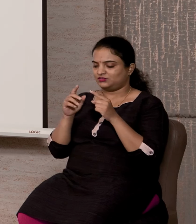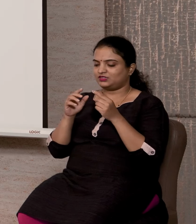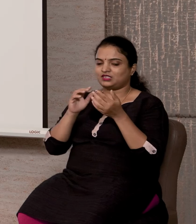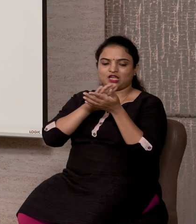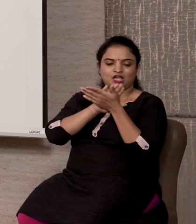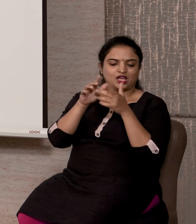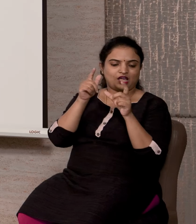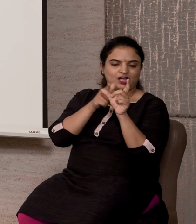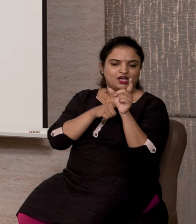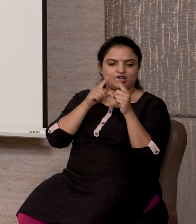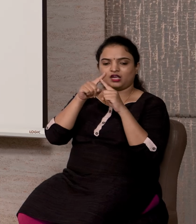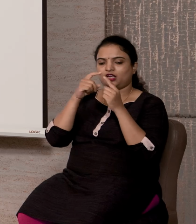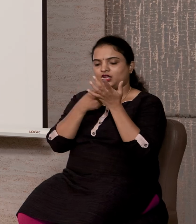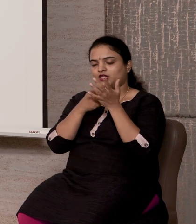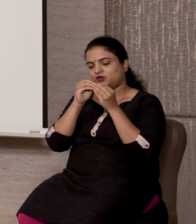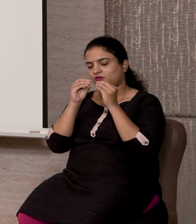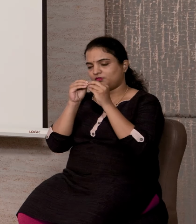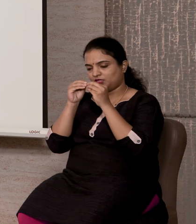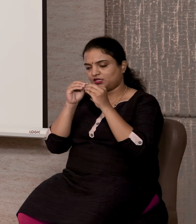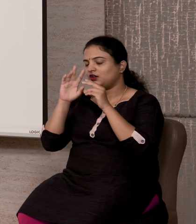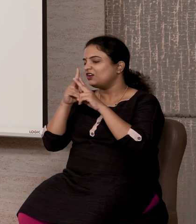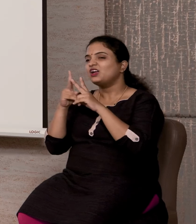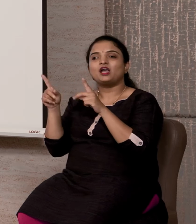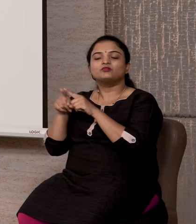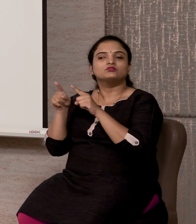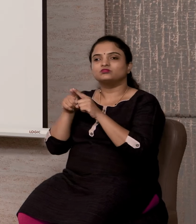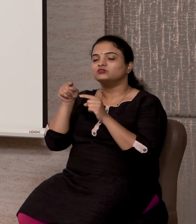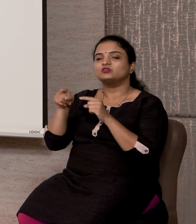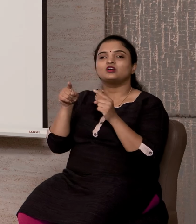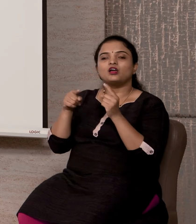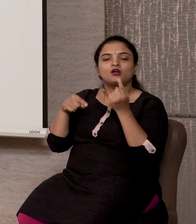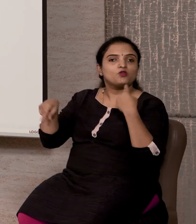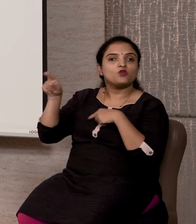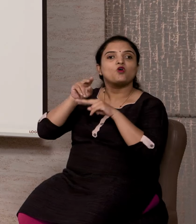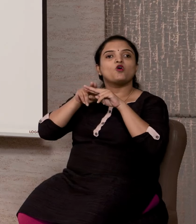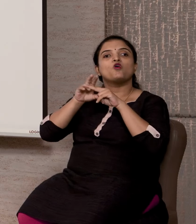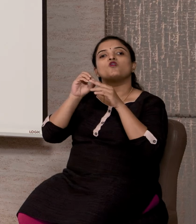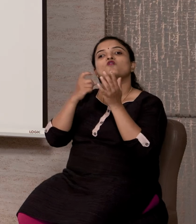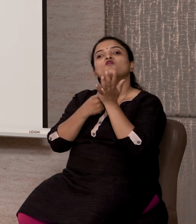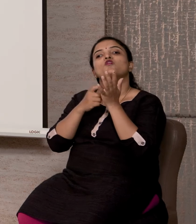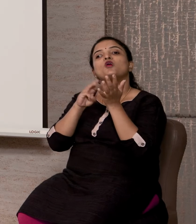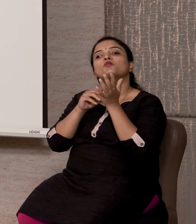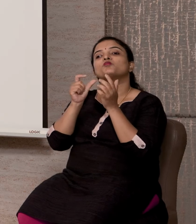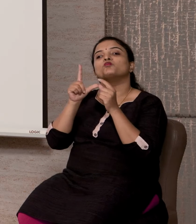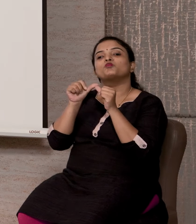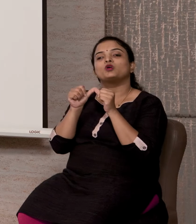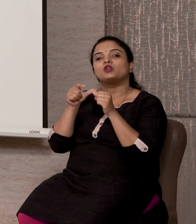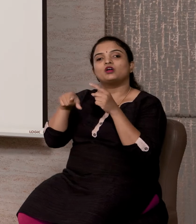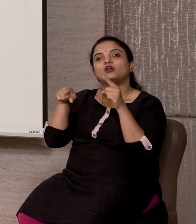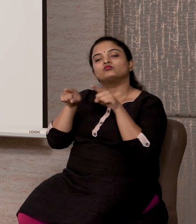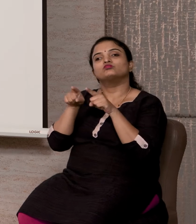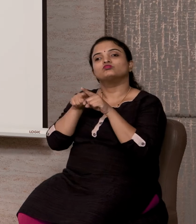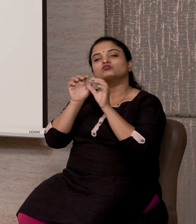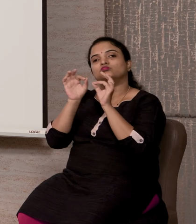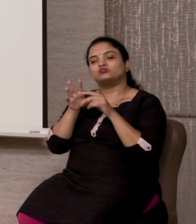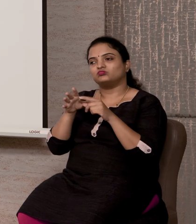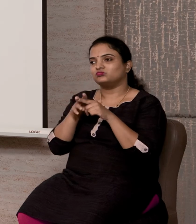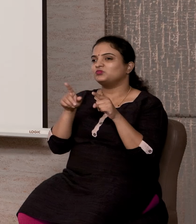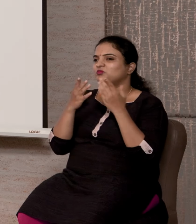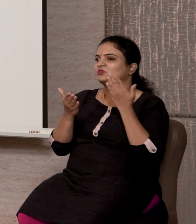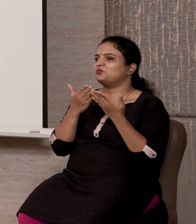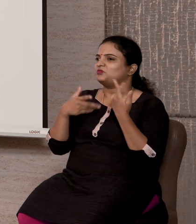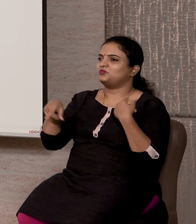and so on, who create a model curricula for the whole world, right? So for a typical computer science program, ACM and IEEE